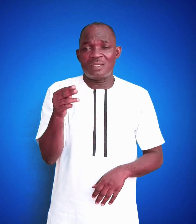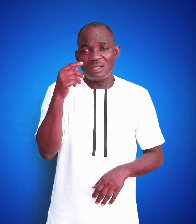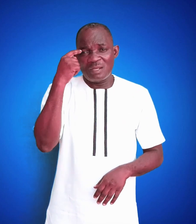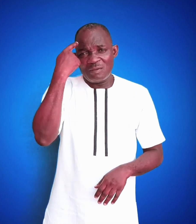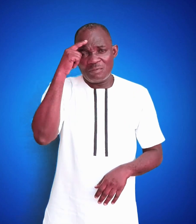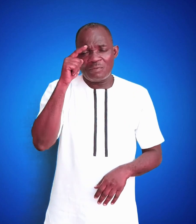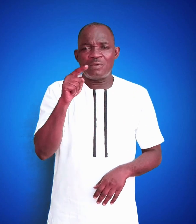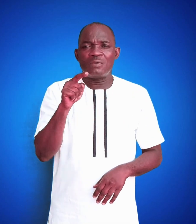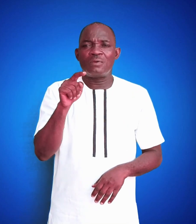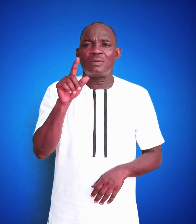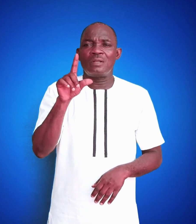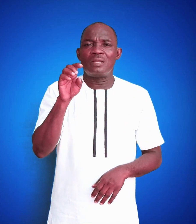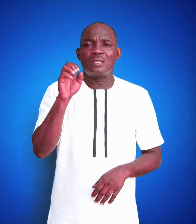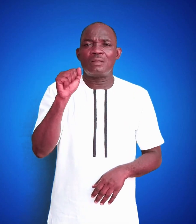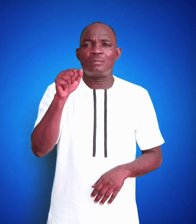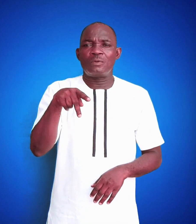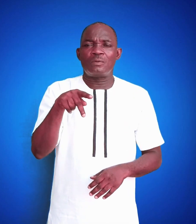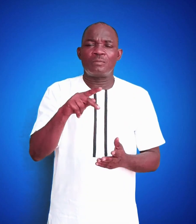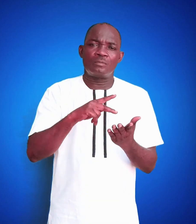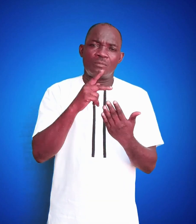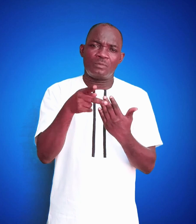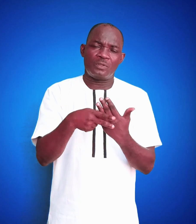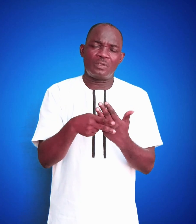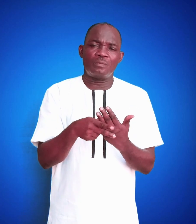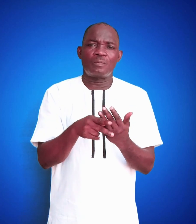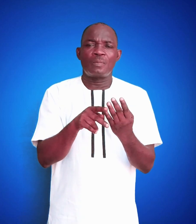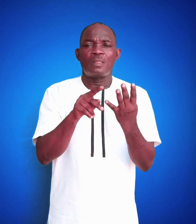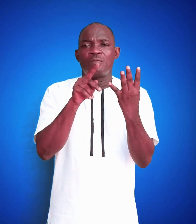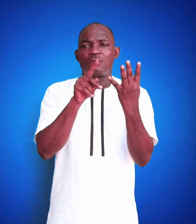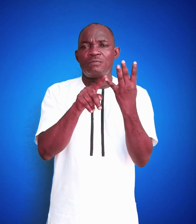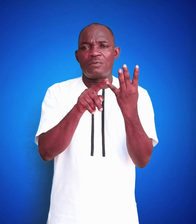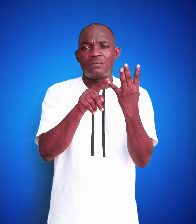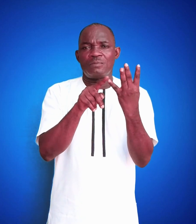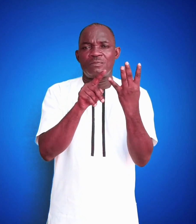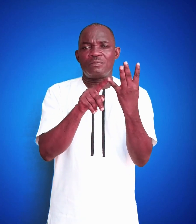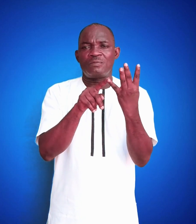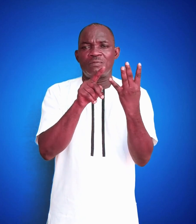for the program. 4.